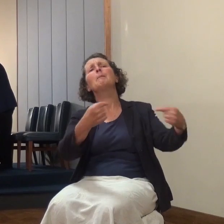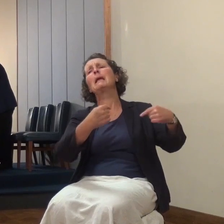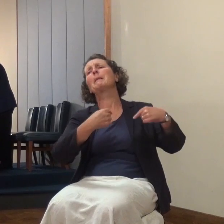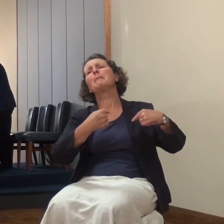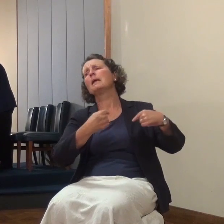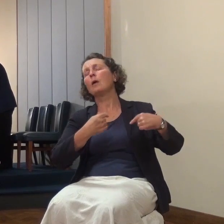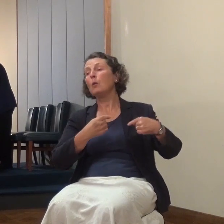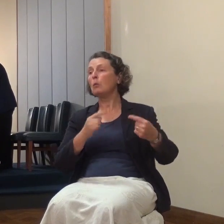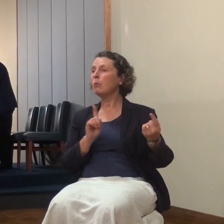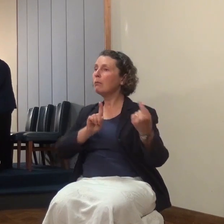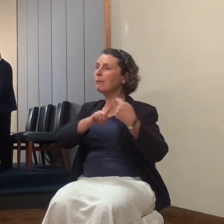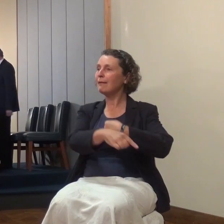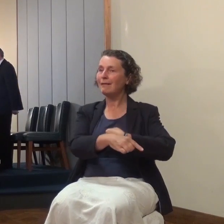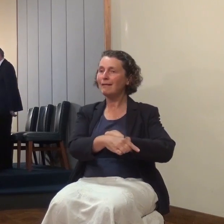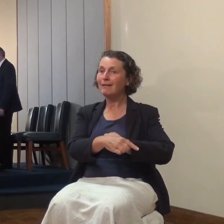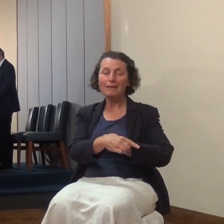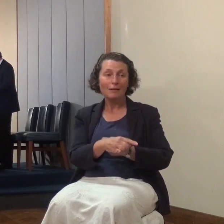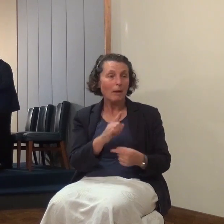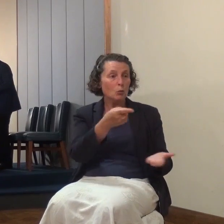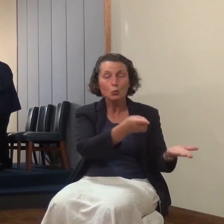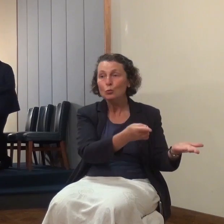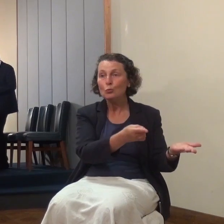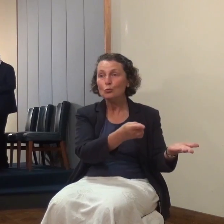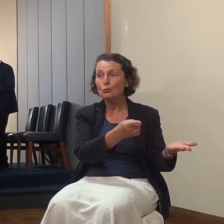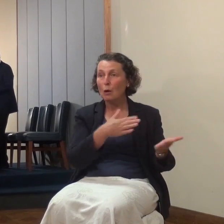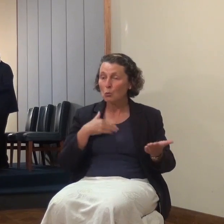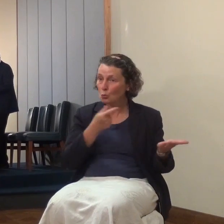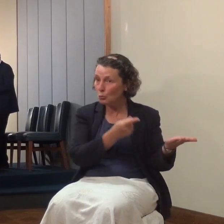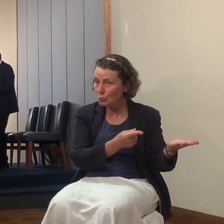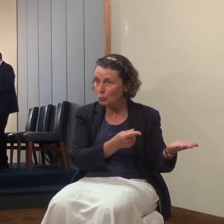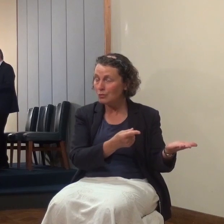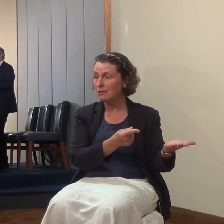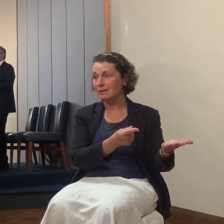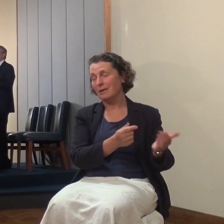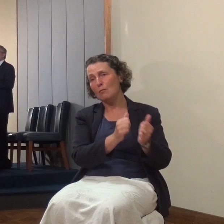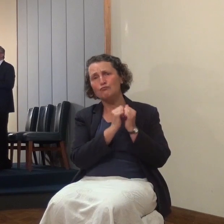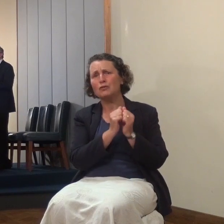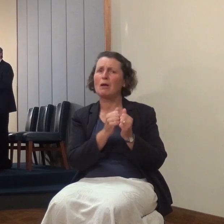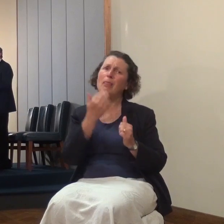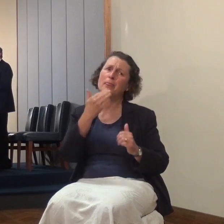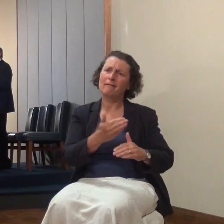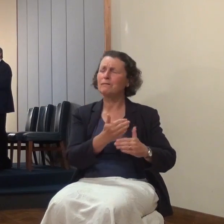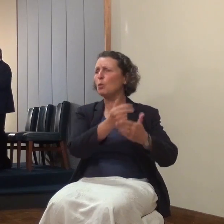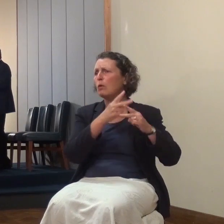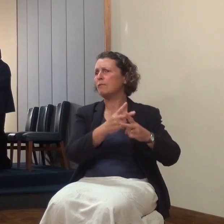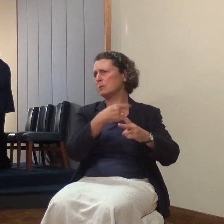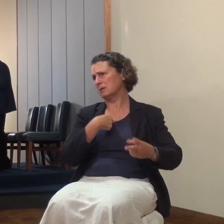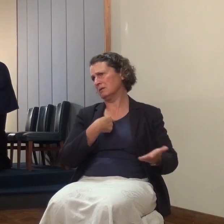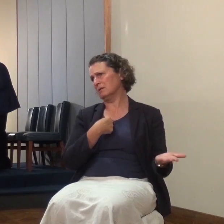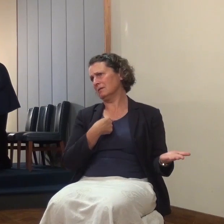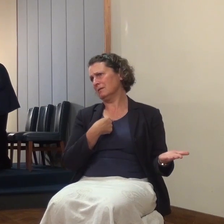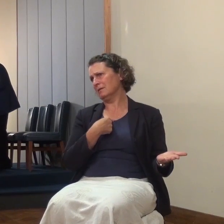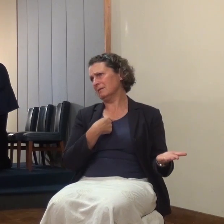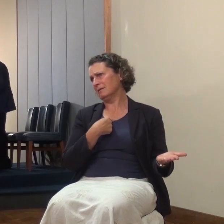about them, that you appreciate them, which I hope we genuinely do. Pray for opportunities to share